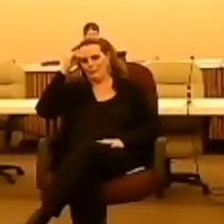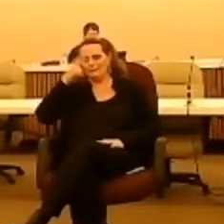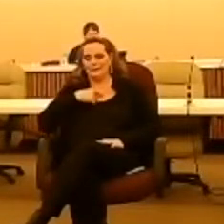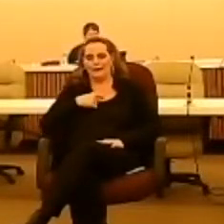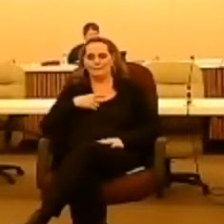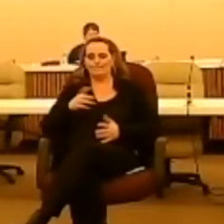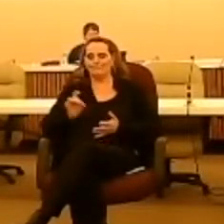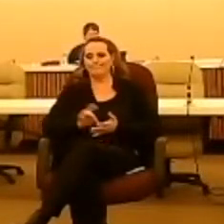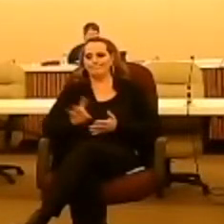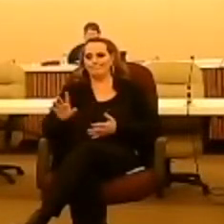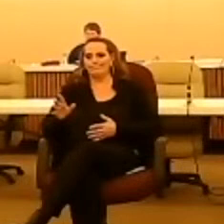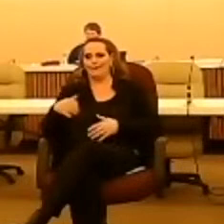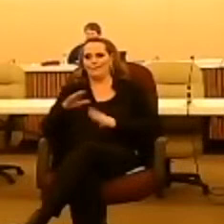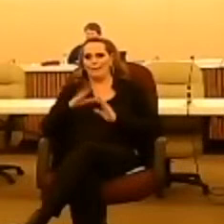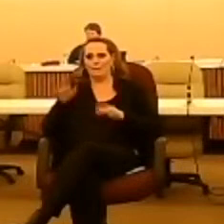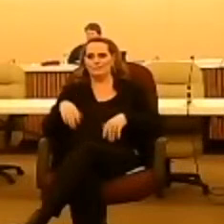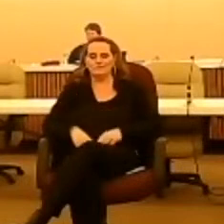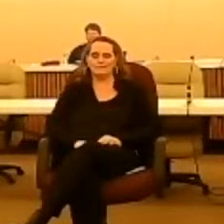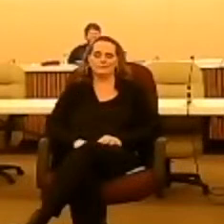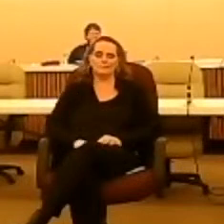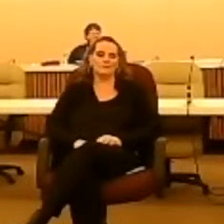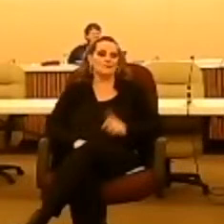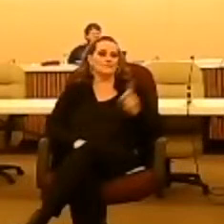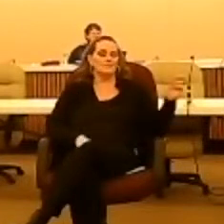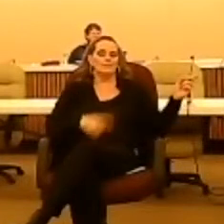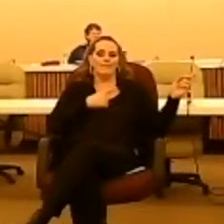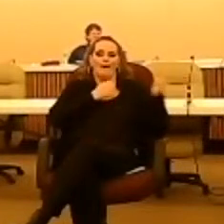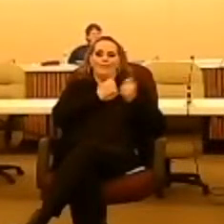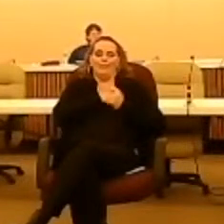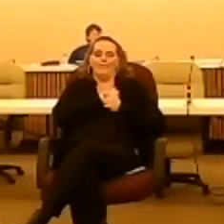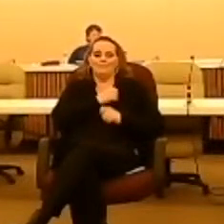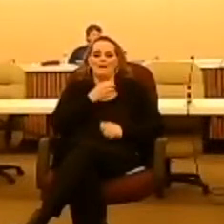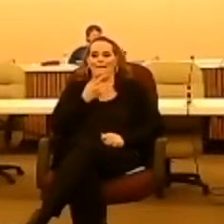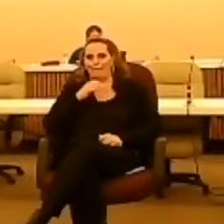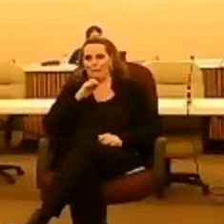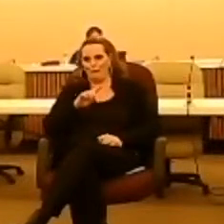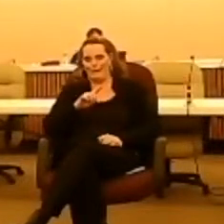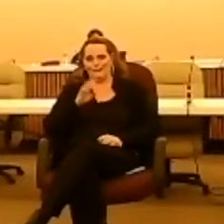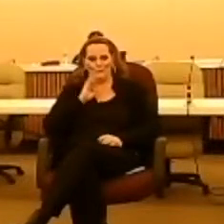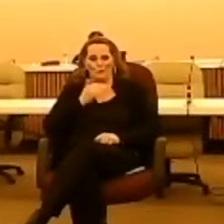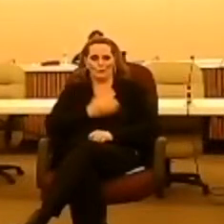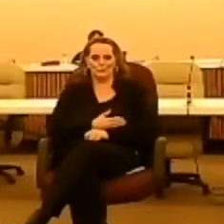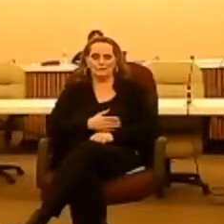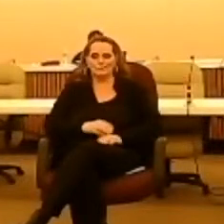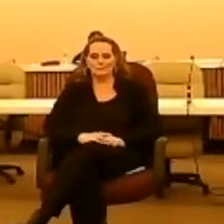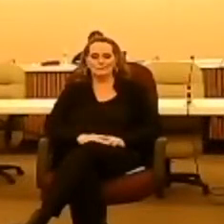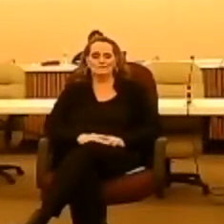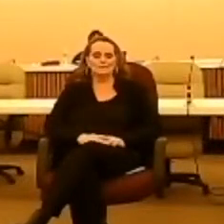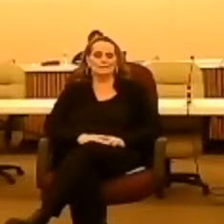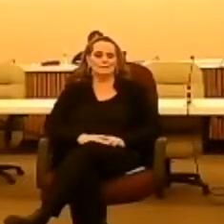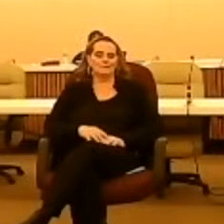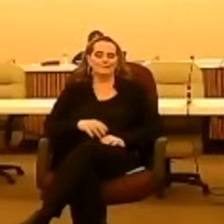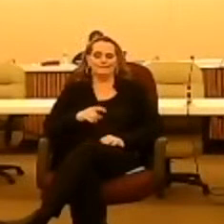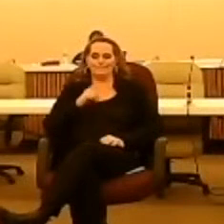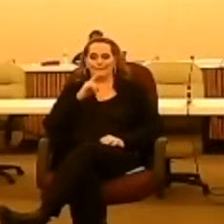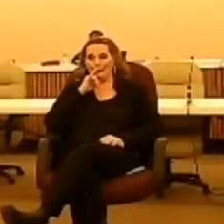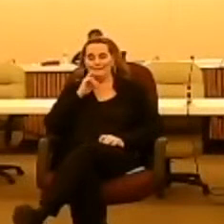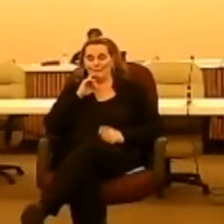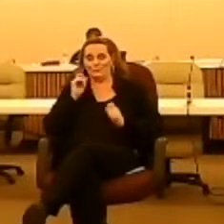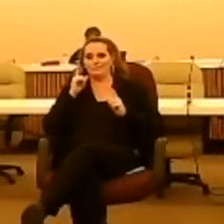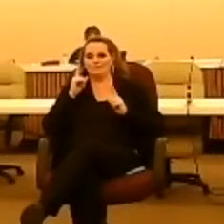house. Yeah. I love my granddaughters to go to school every day too. I mean, they're staying up a little bit too late.